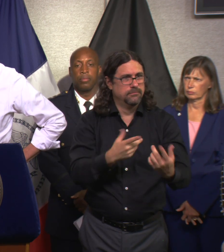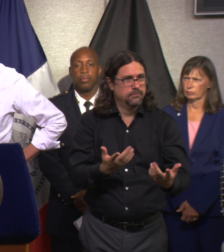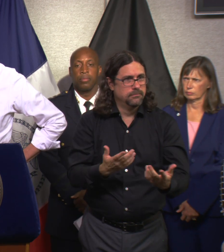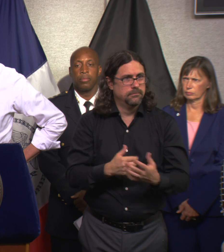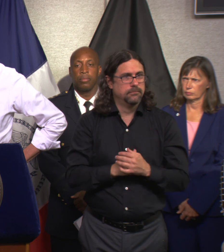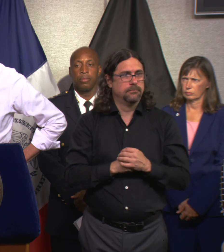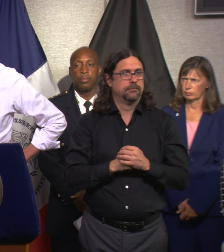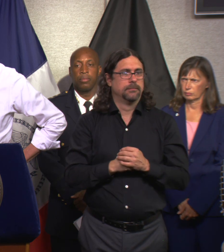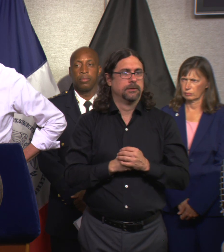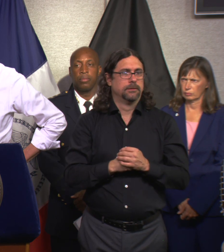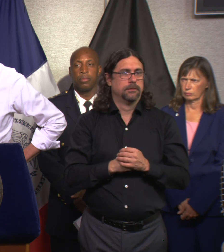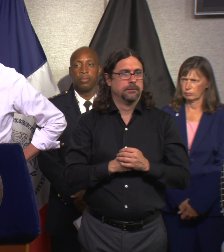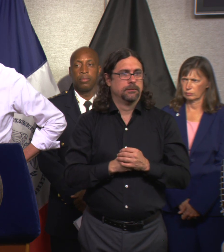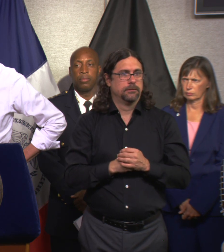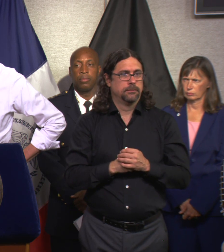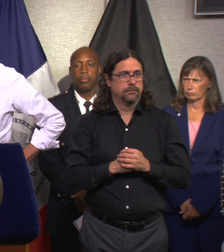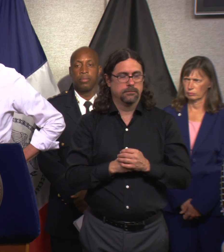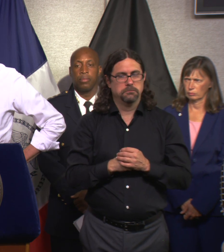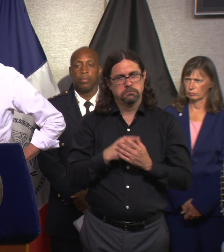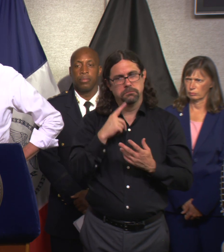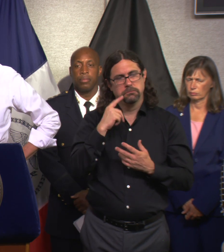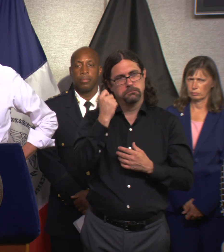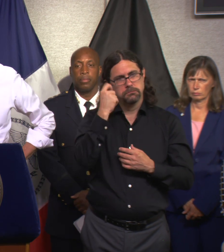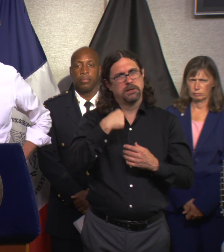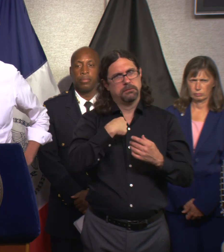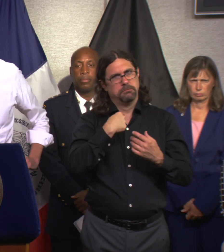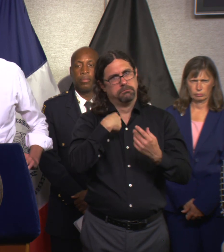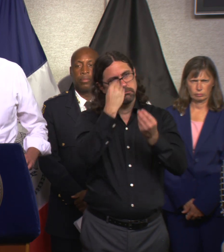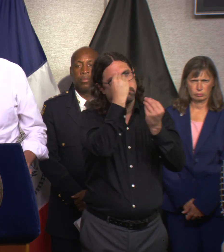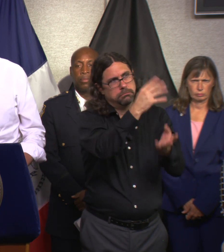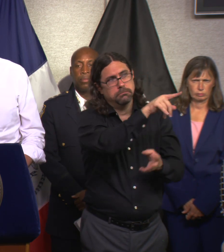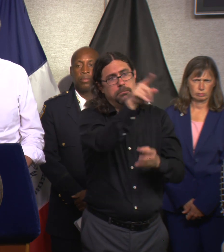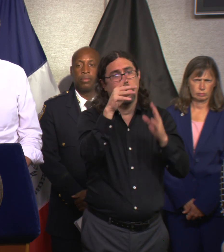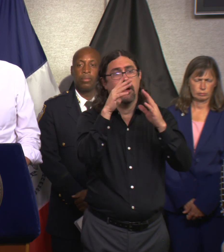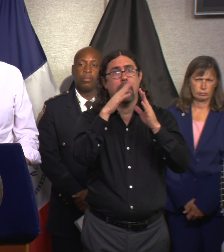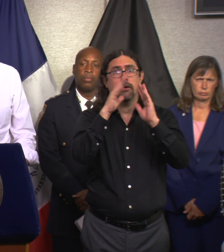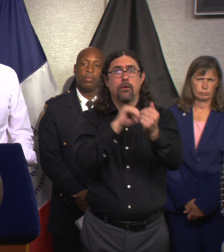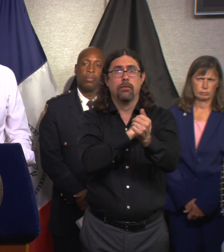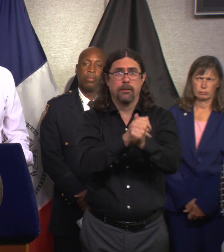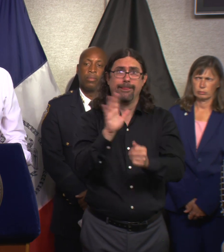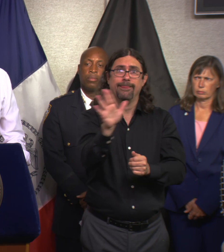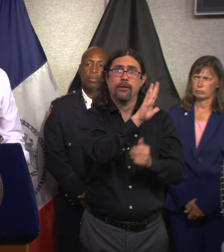by any means necessary so people will be safe. In